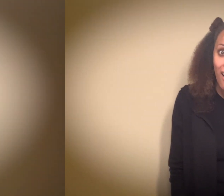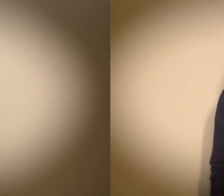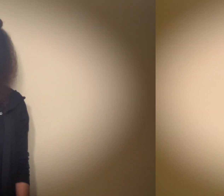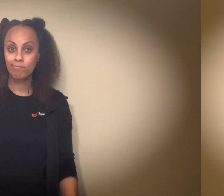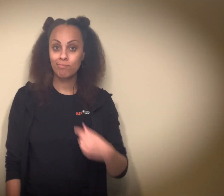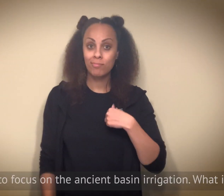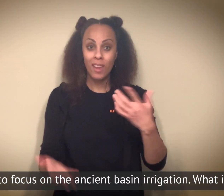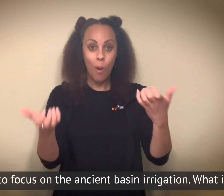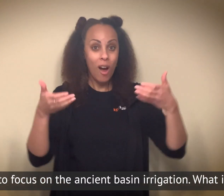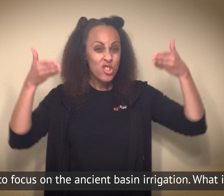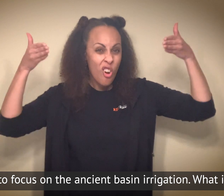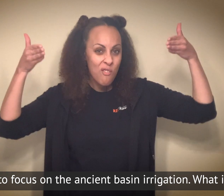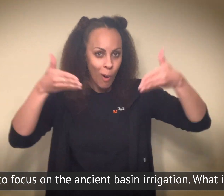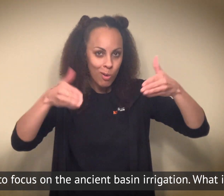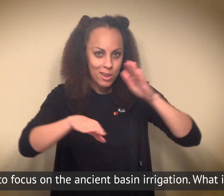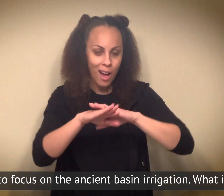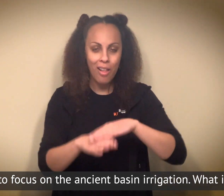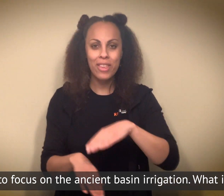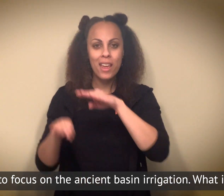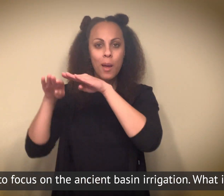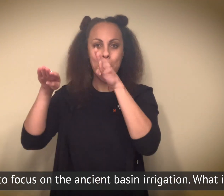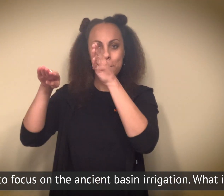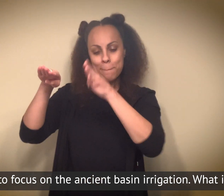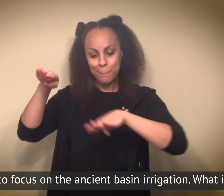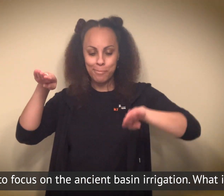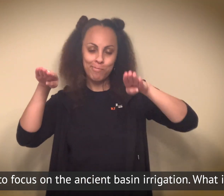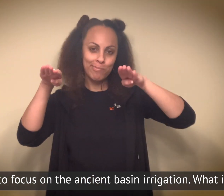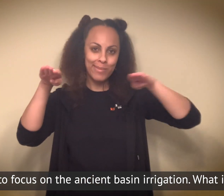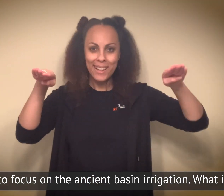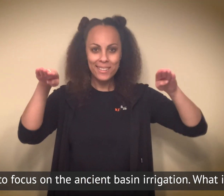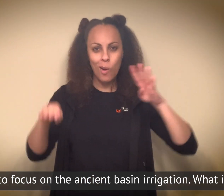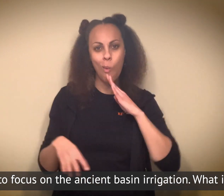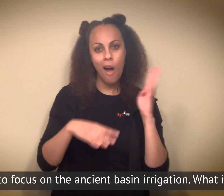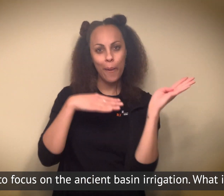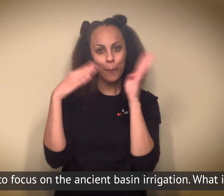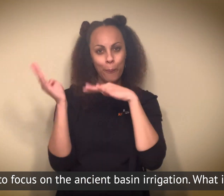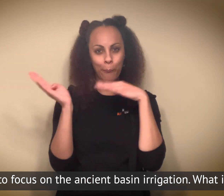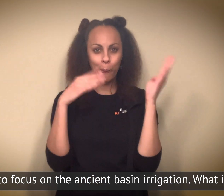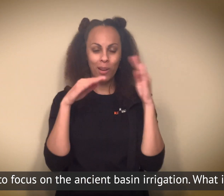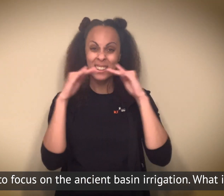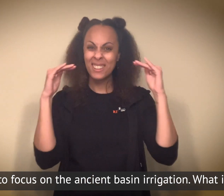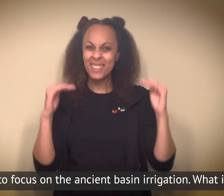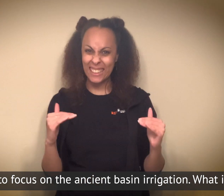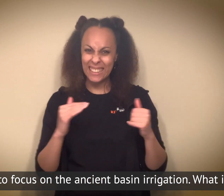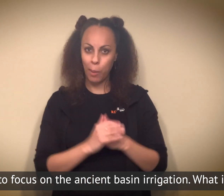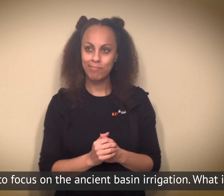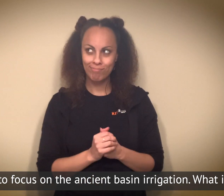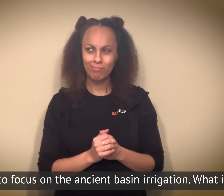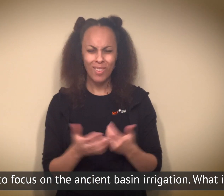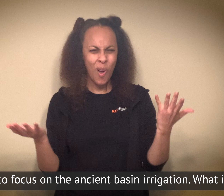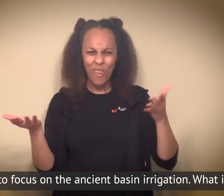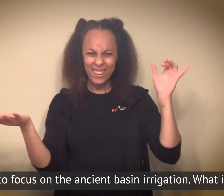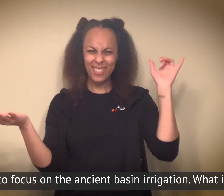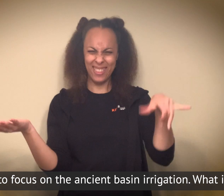times. I want to focus on the ancient basin irrigation. What is